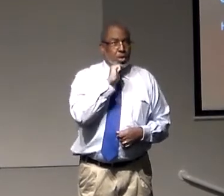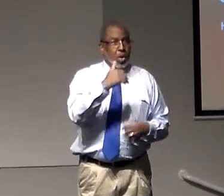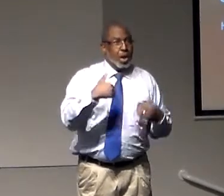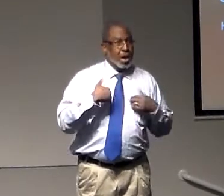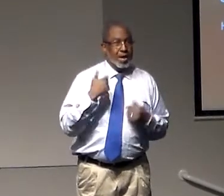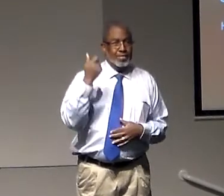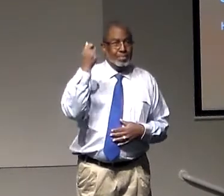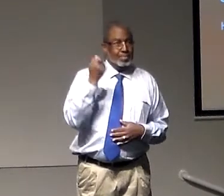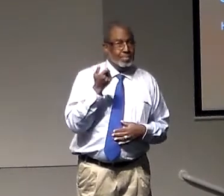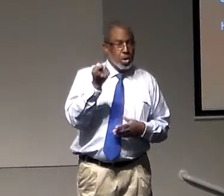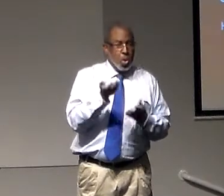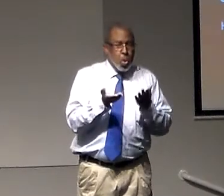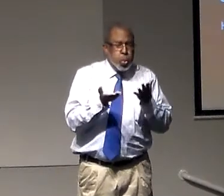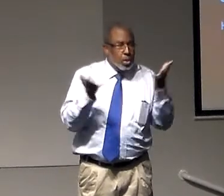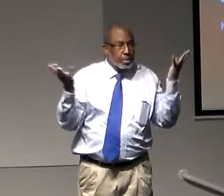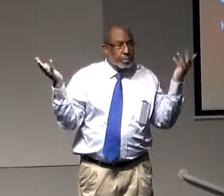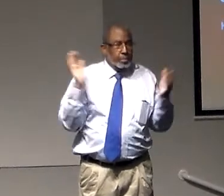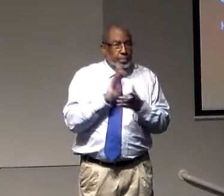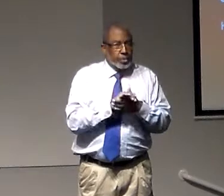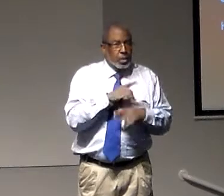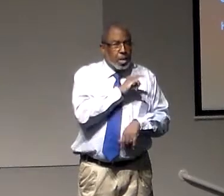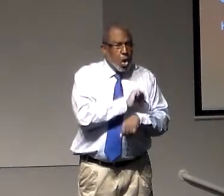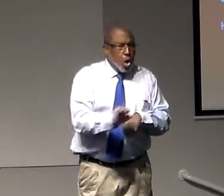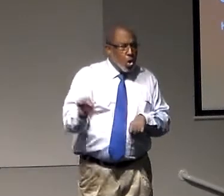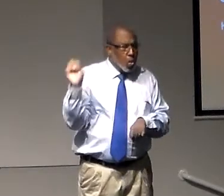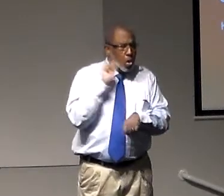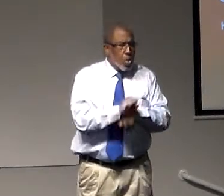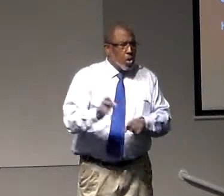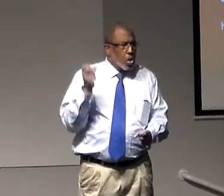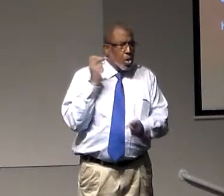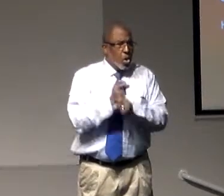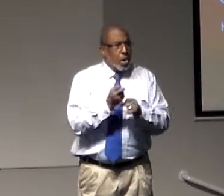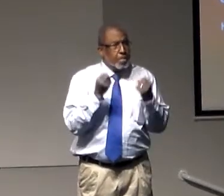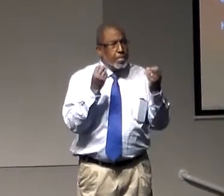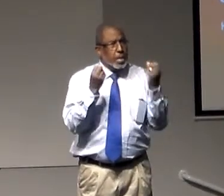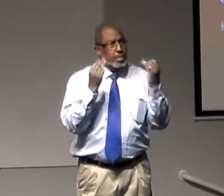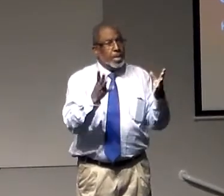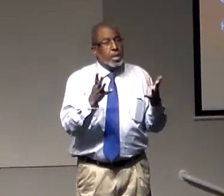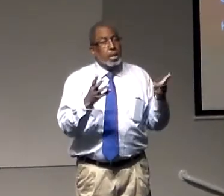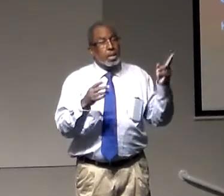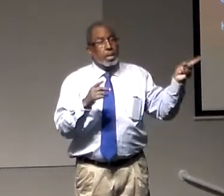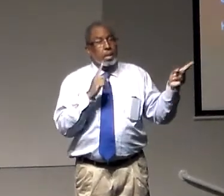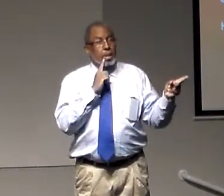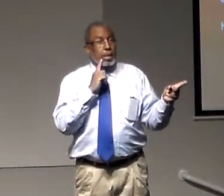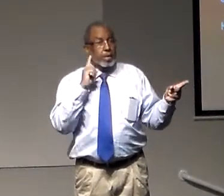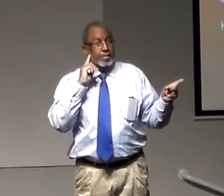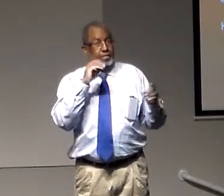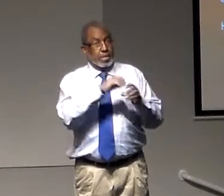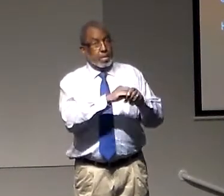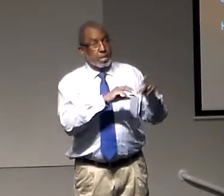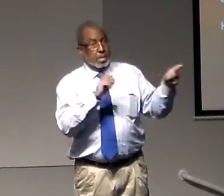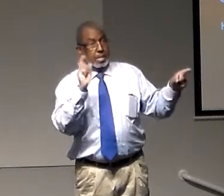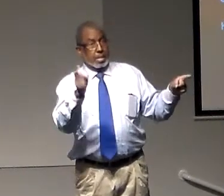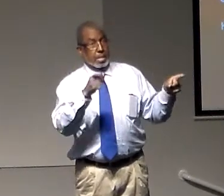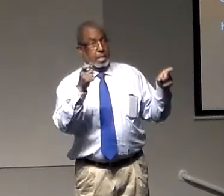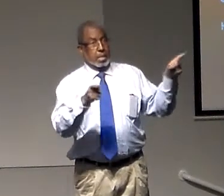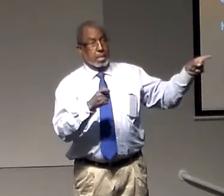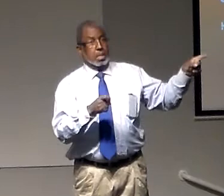The money is small. They don't have SSI. They don't have support. They don't have anything. So it's hard. You know, people in deaf